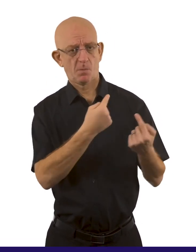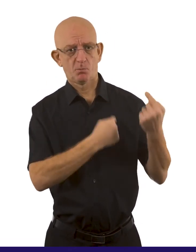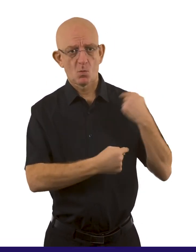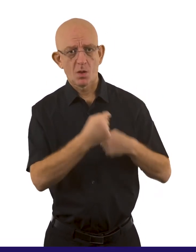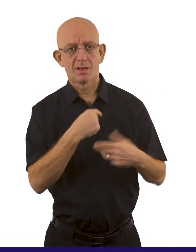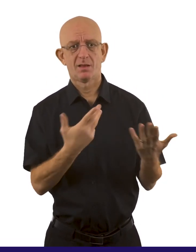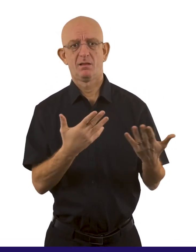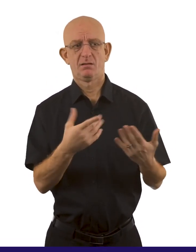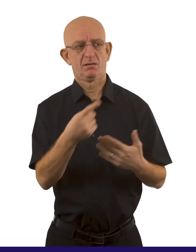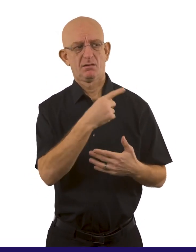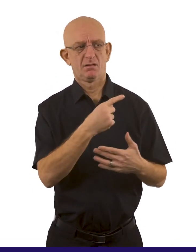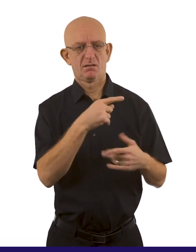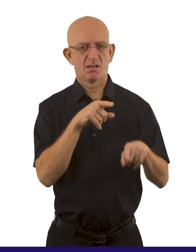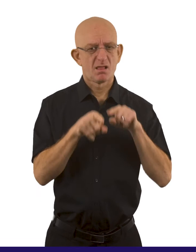your disability?